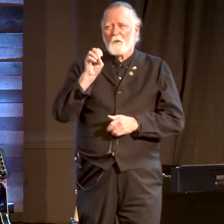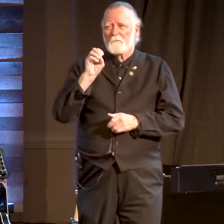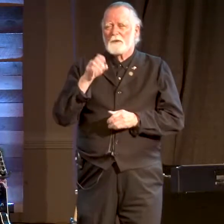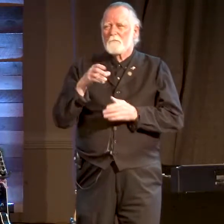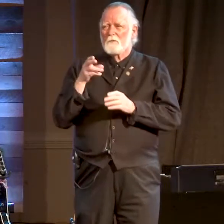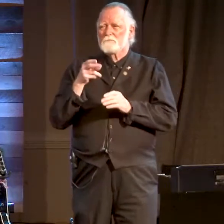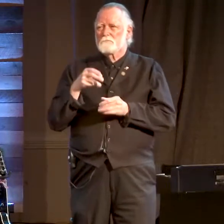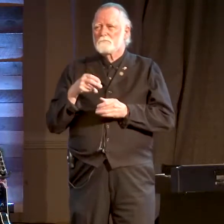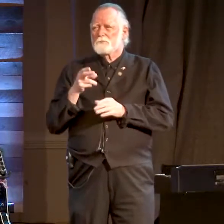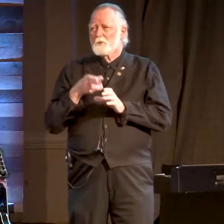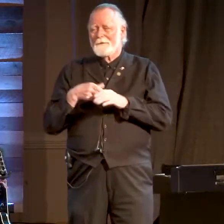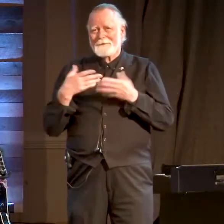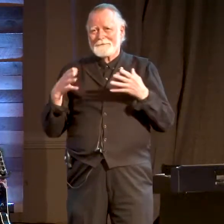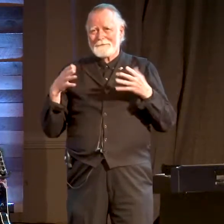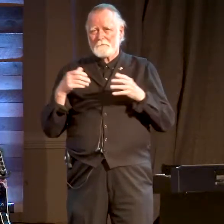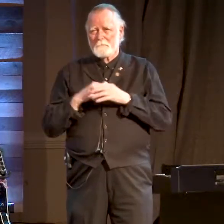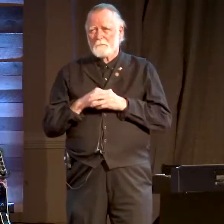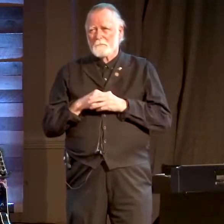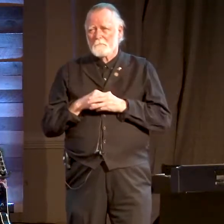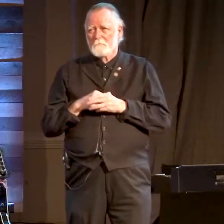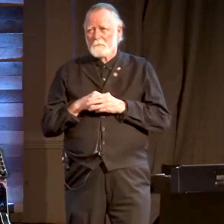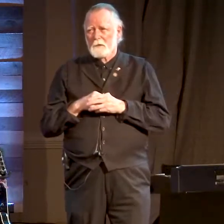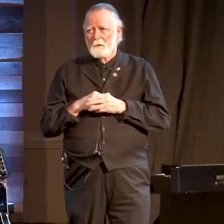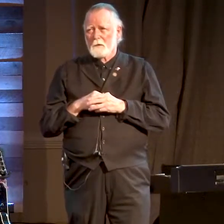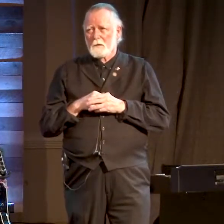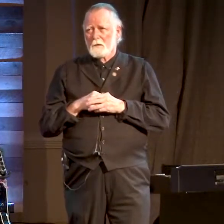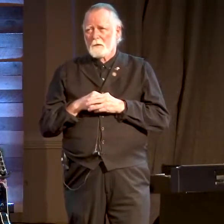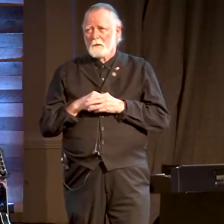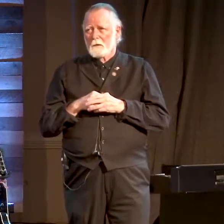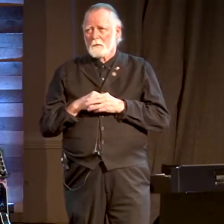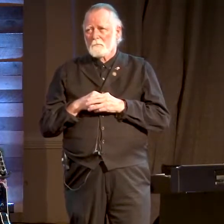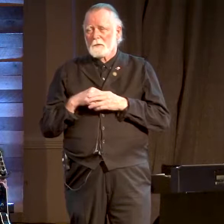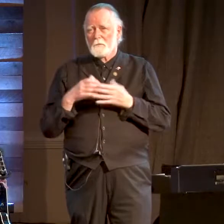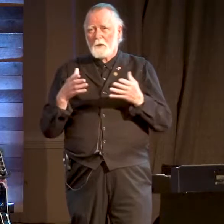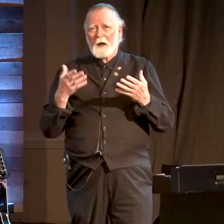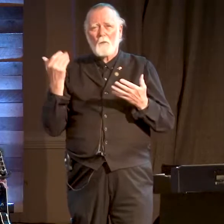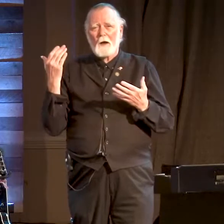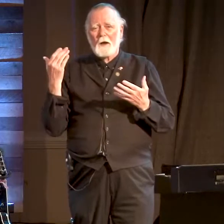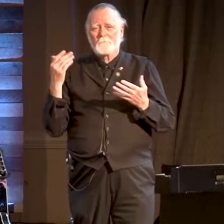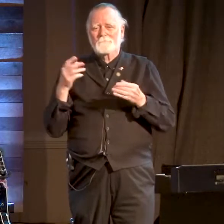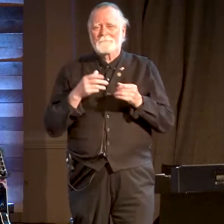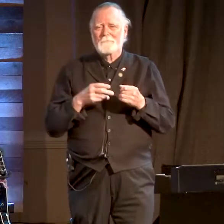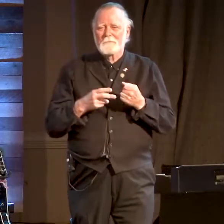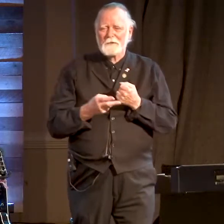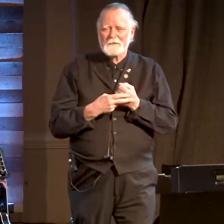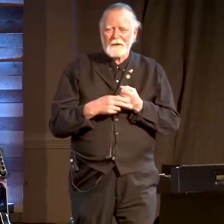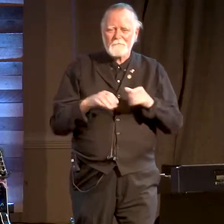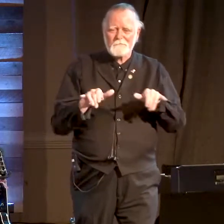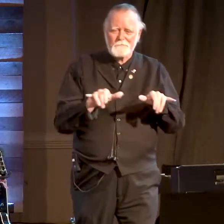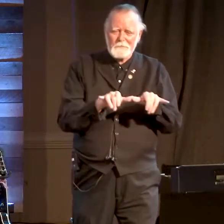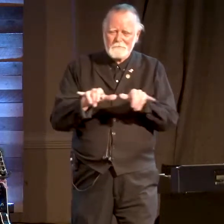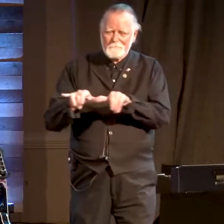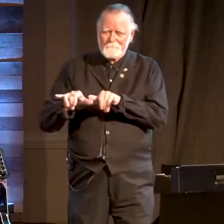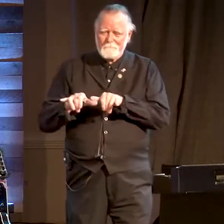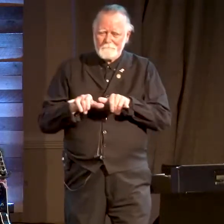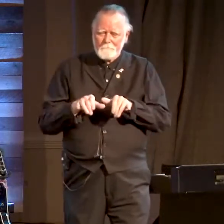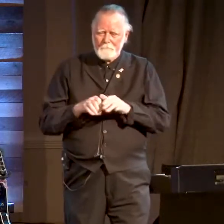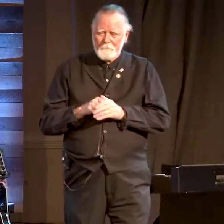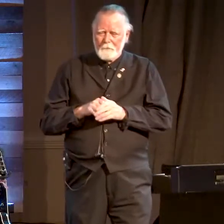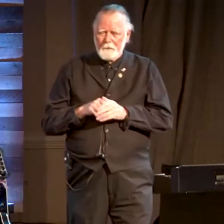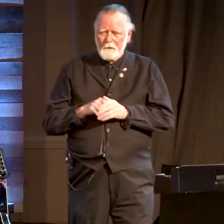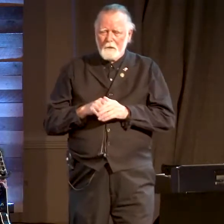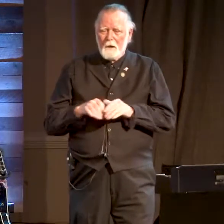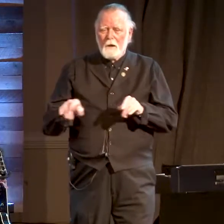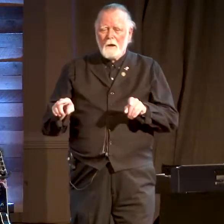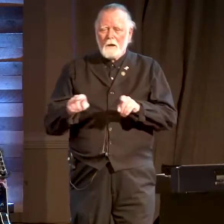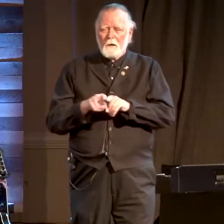who come through the door. Okay? We have to do that in order to keep our distancing and protect everybody.